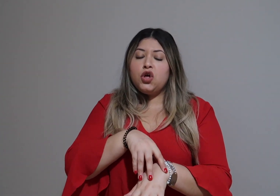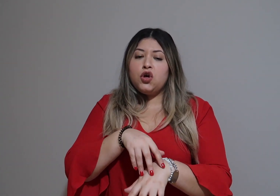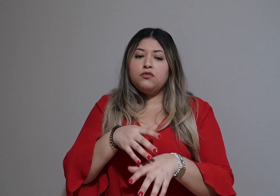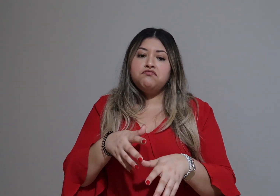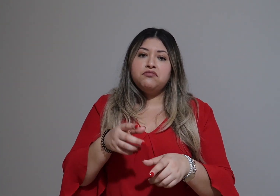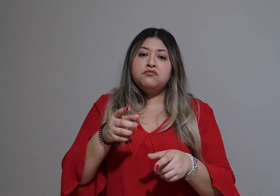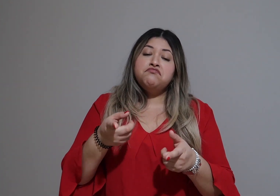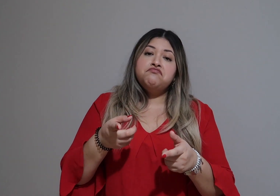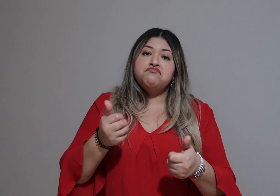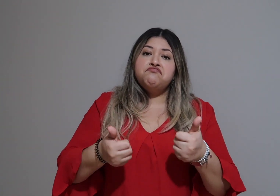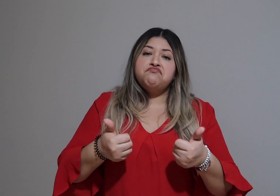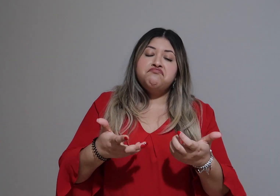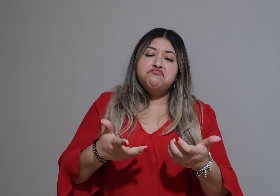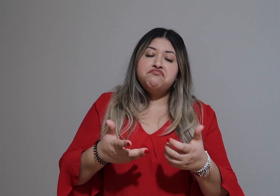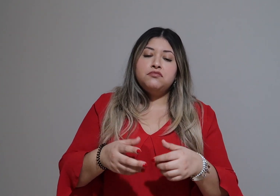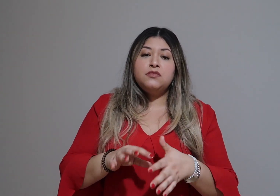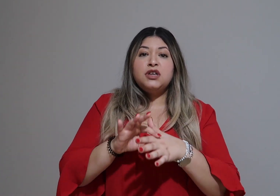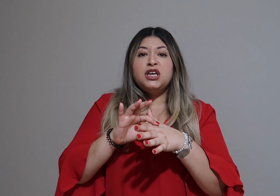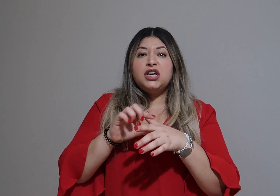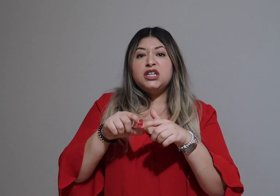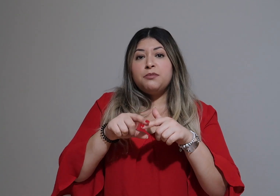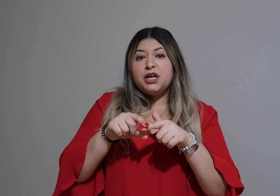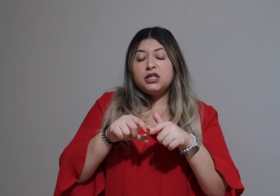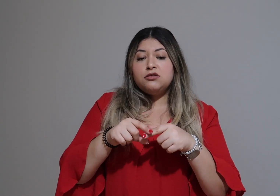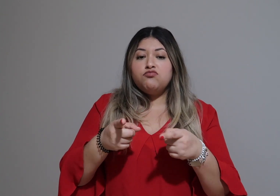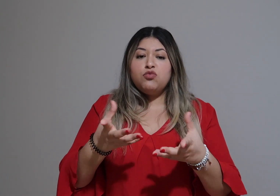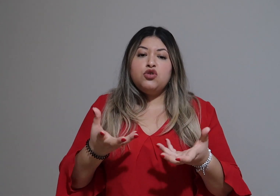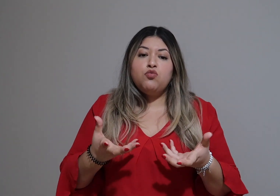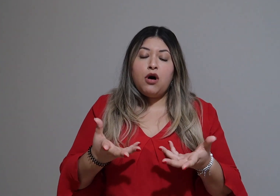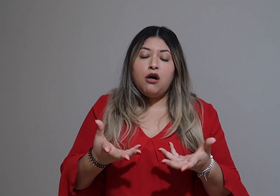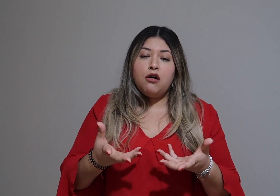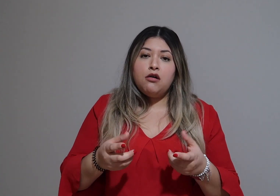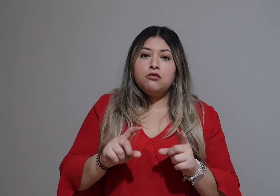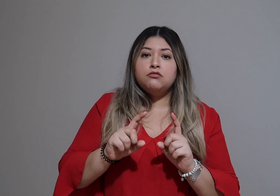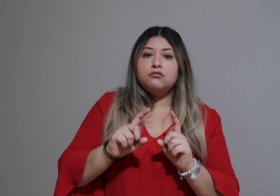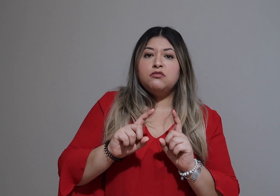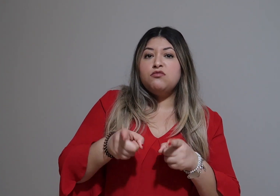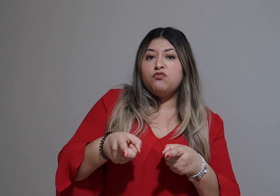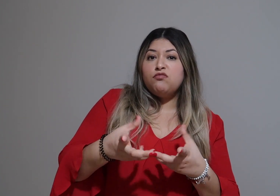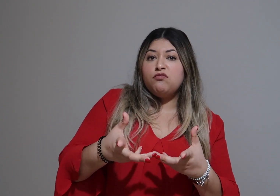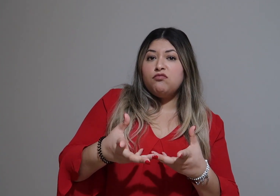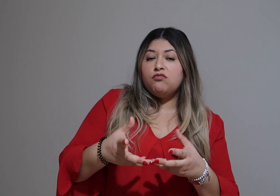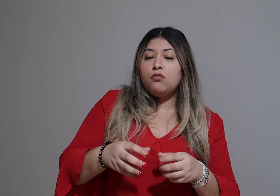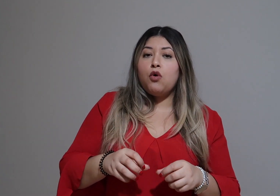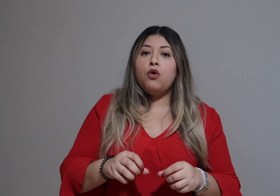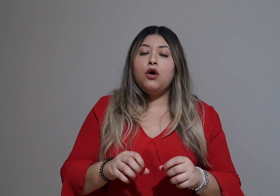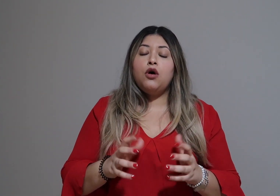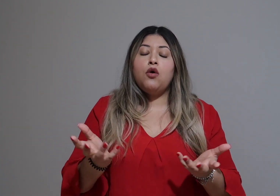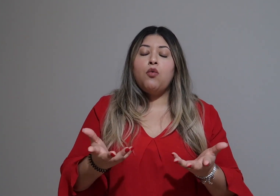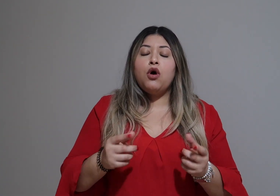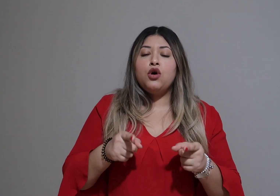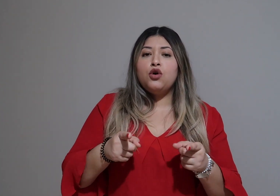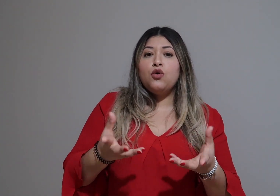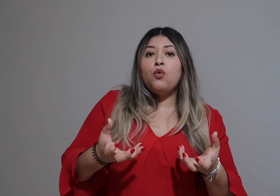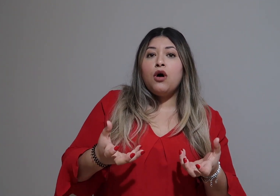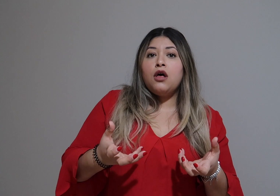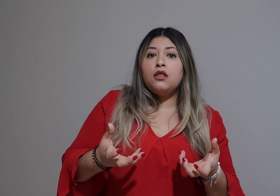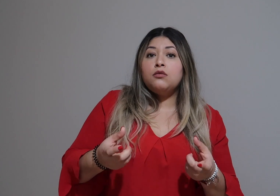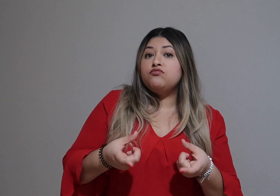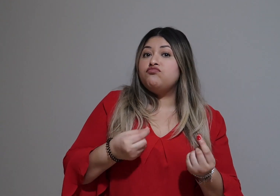it slow. So it just depends on which one you want. Also depends on the context of the situation. So you just show them what you